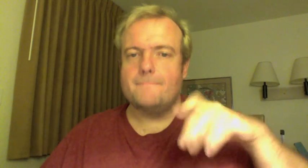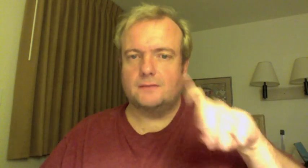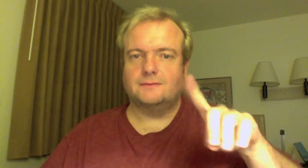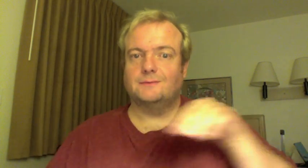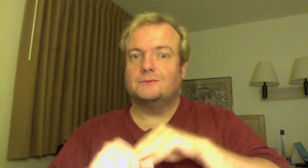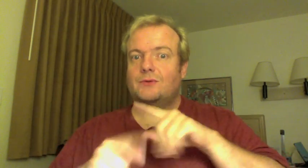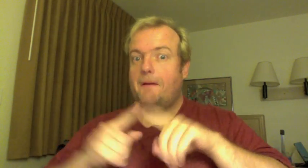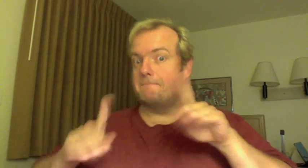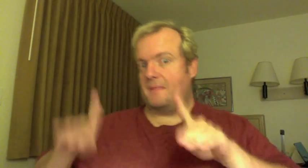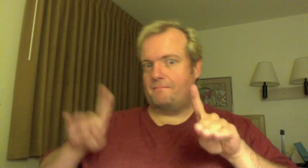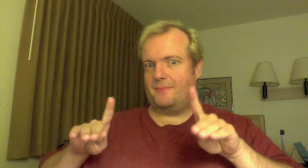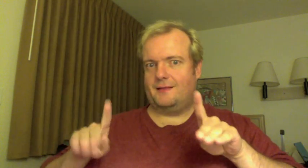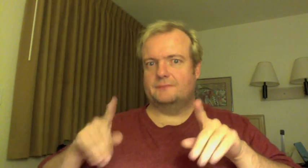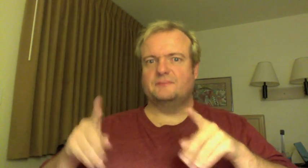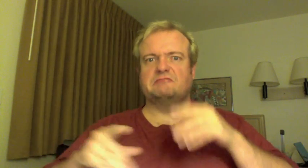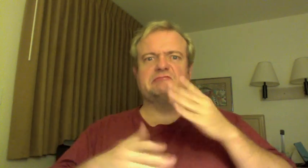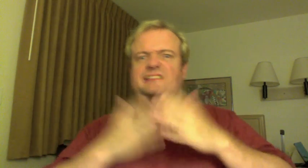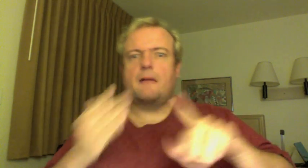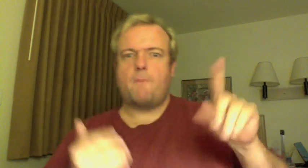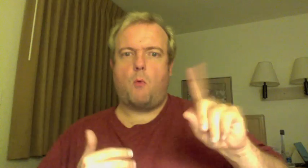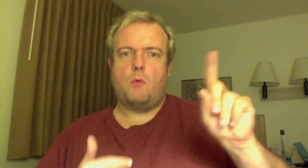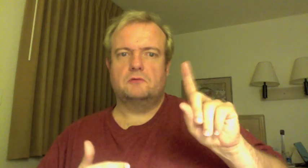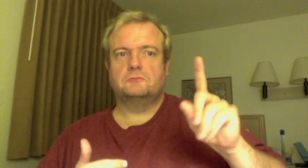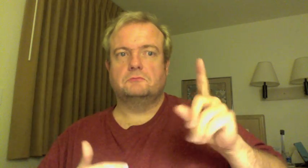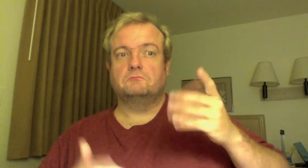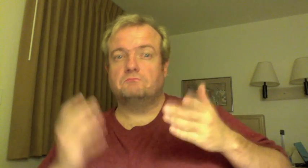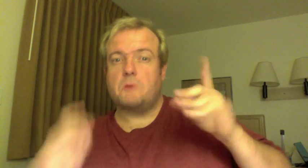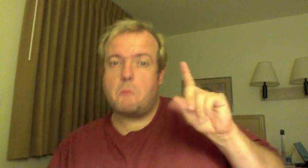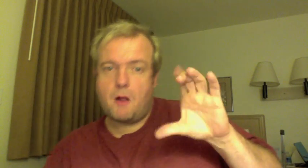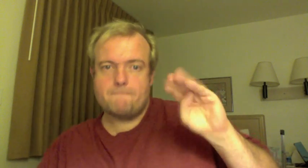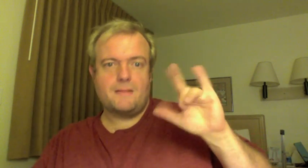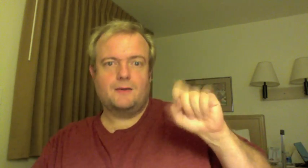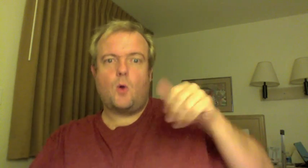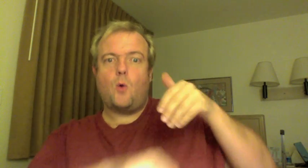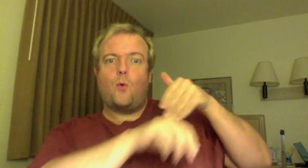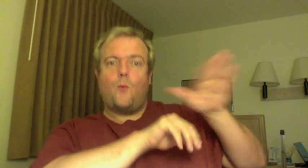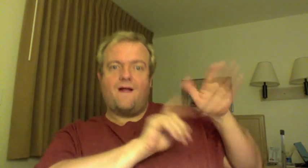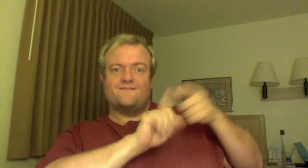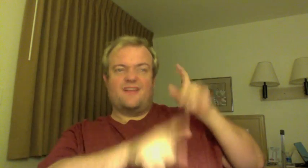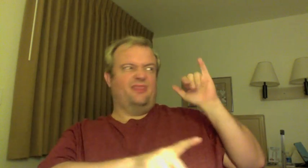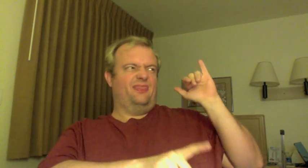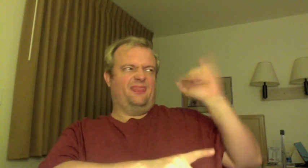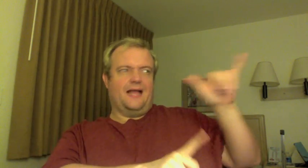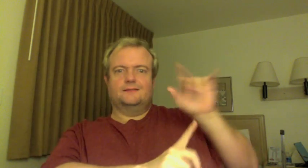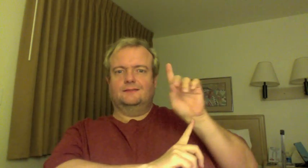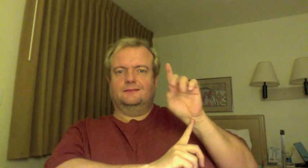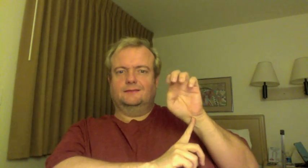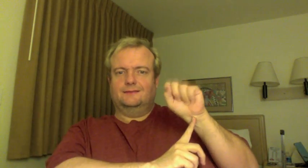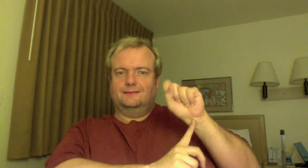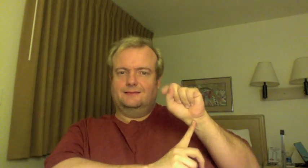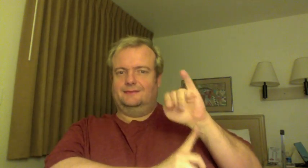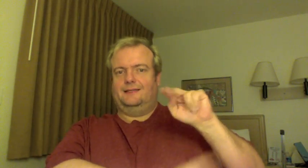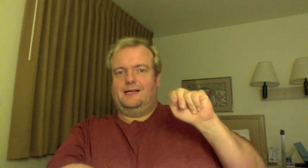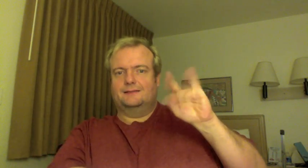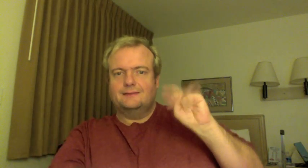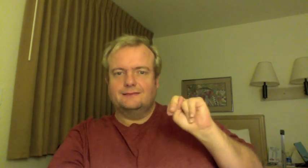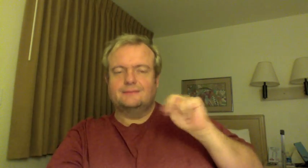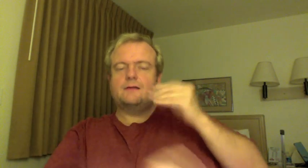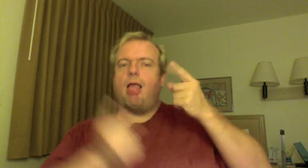But in the case of the bird's nest, the skeleton is on the outside and is also the building's facade. You can take as an example,